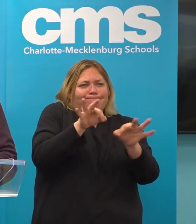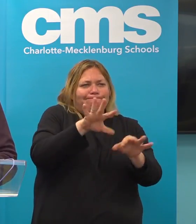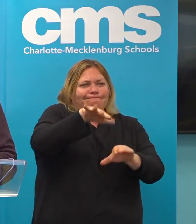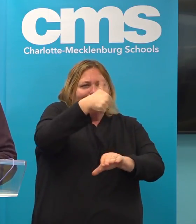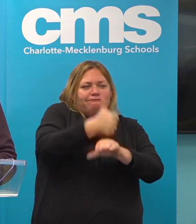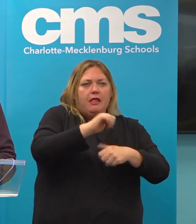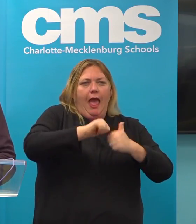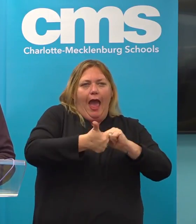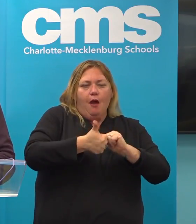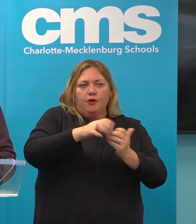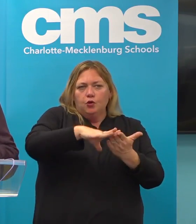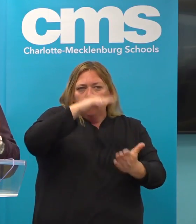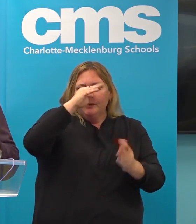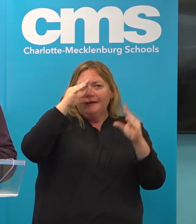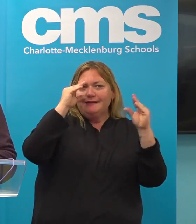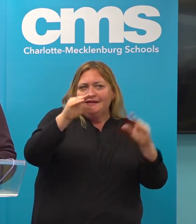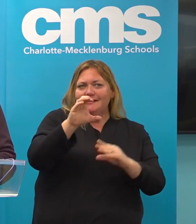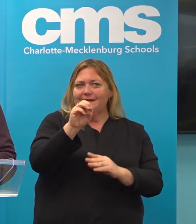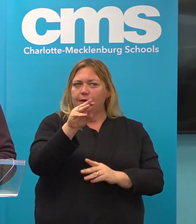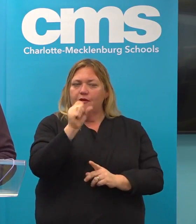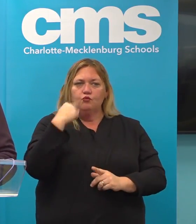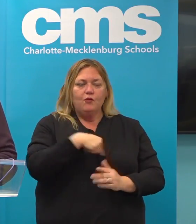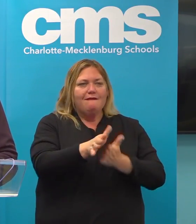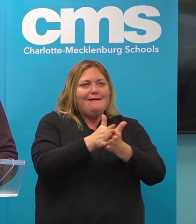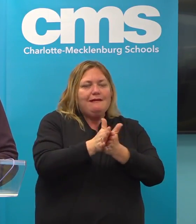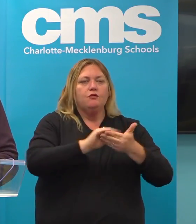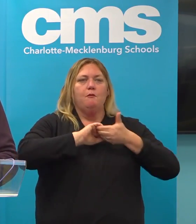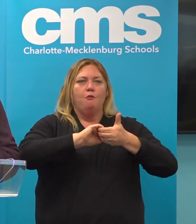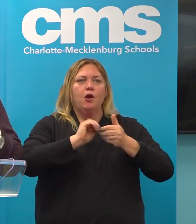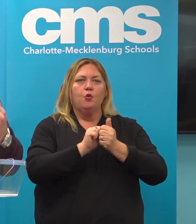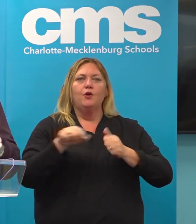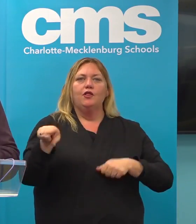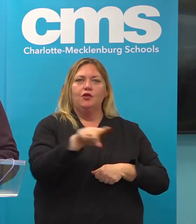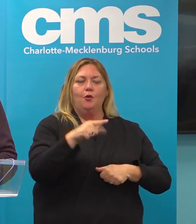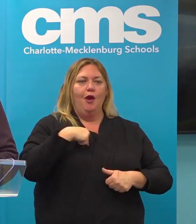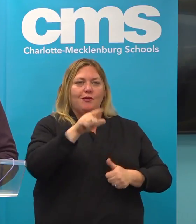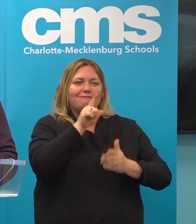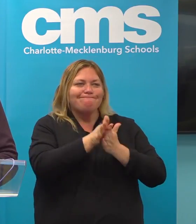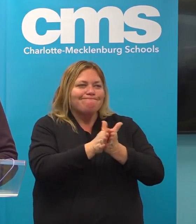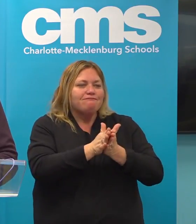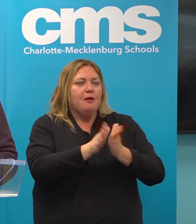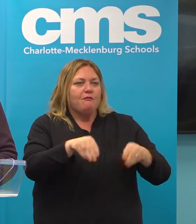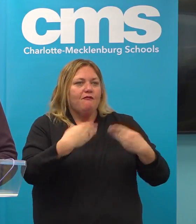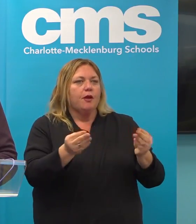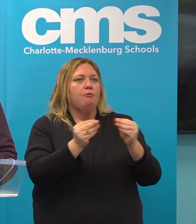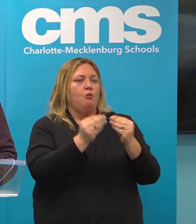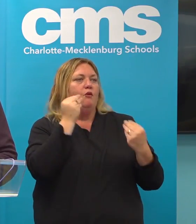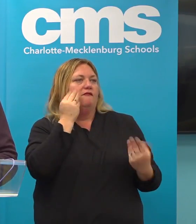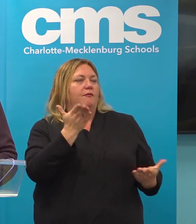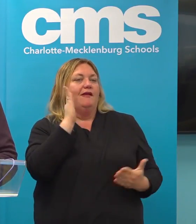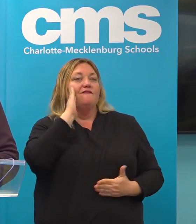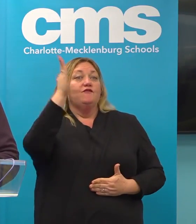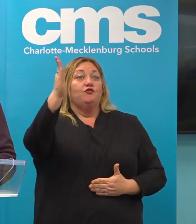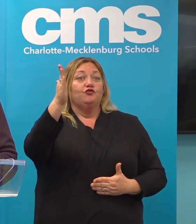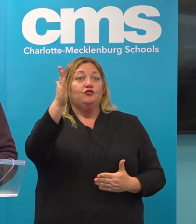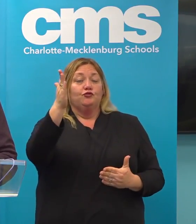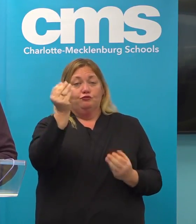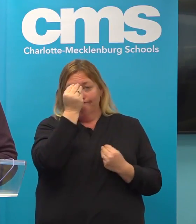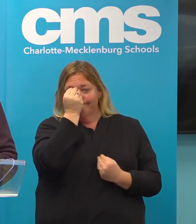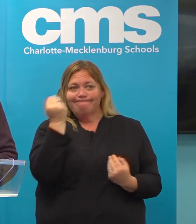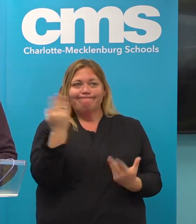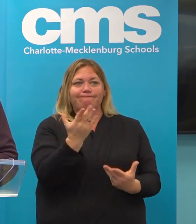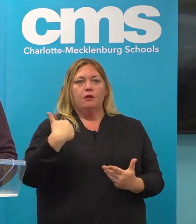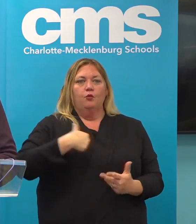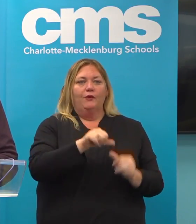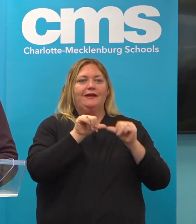and teaching in CMS, and we're eager to continue to partner with you. I look forward to providing you more detailed future updates